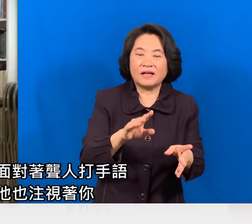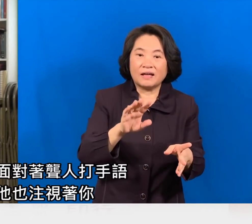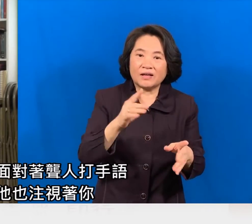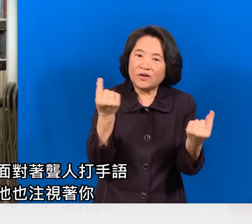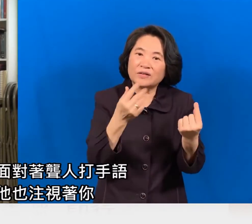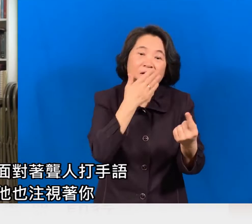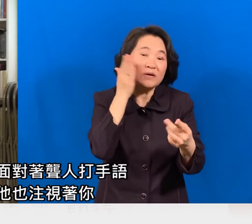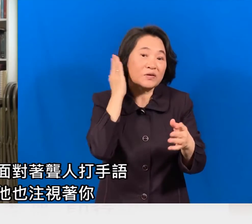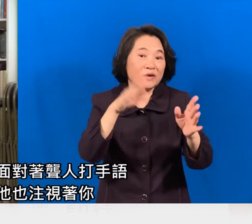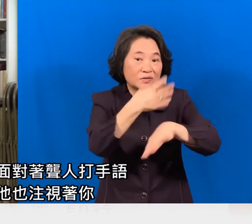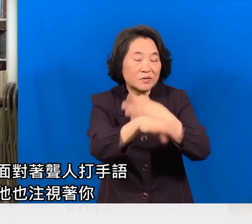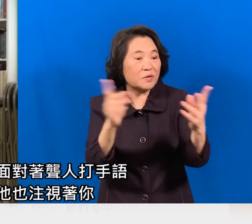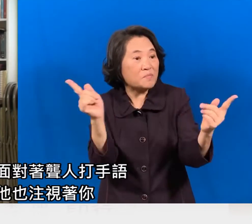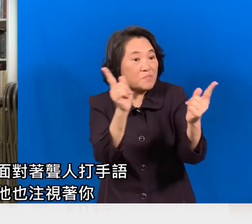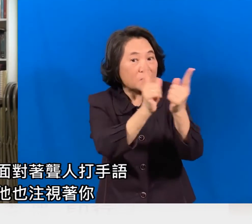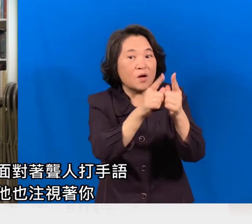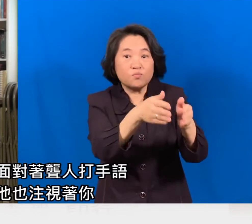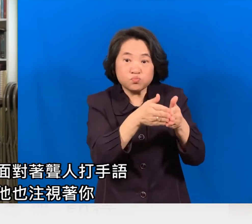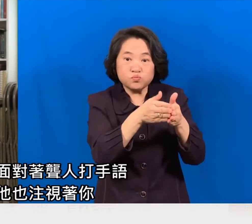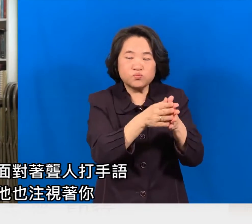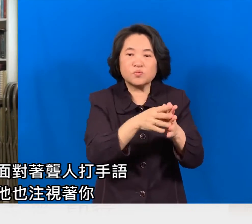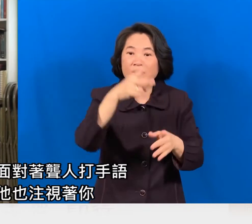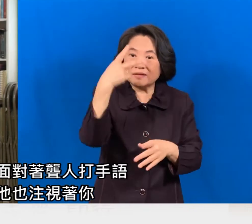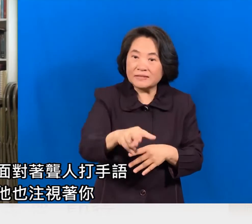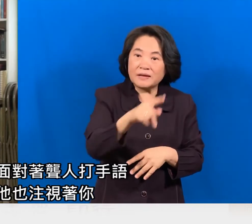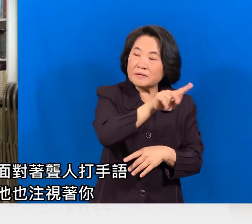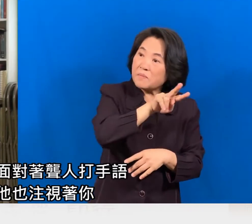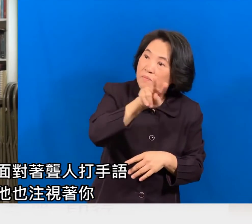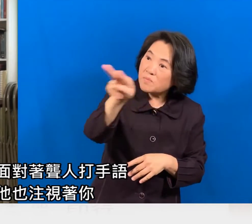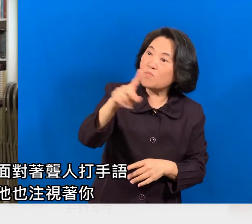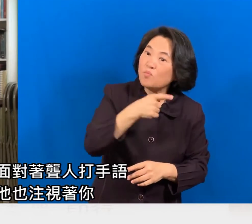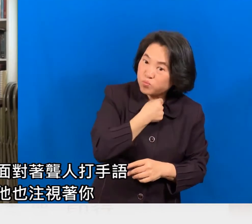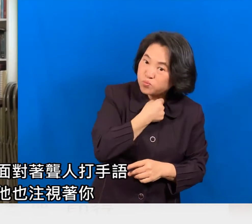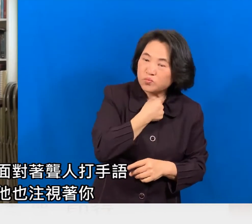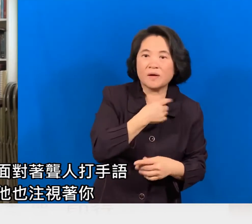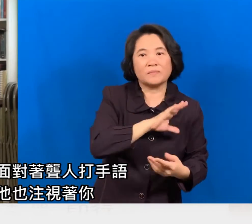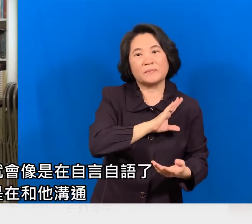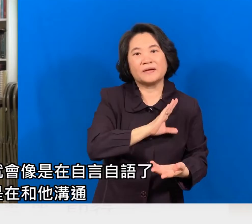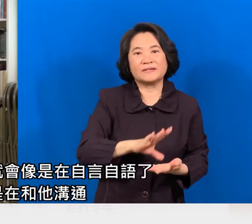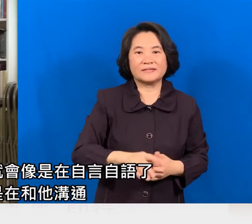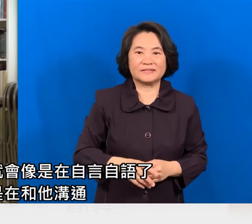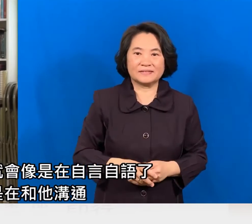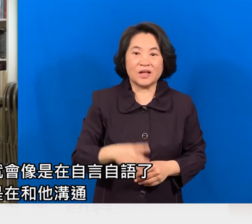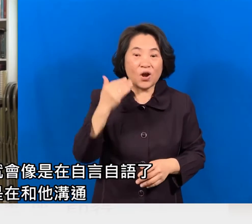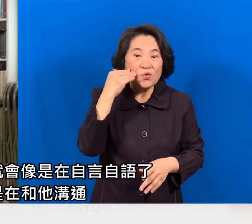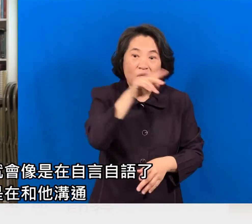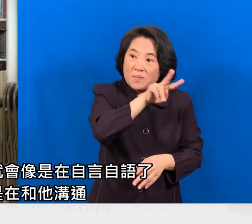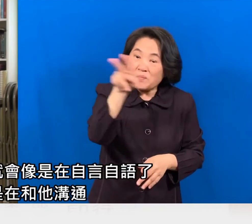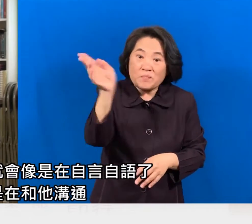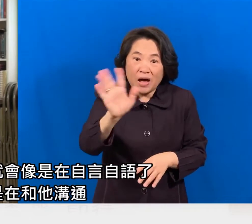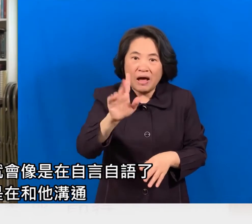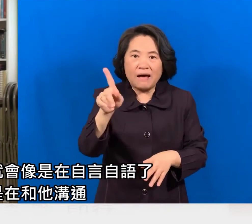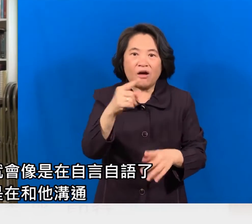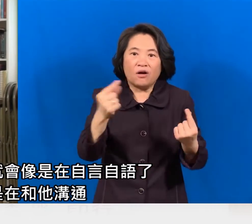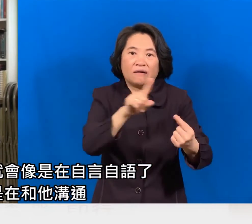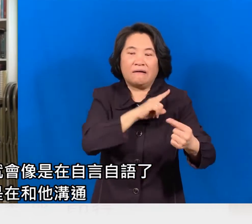For example, you have to face a deaf person while signing to him and make sure that he is watching you, otherwise you might as well be talking